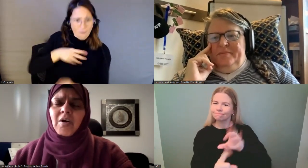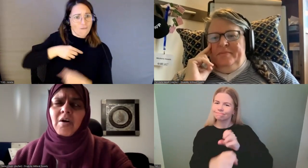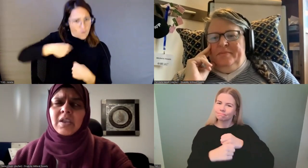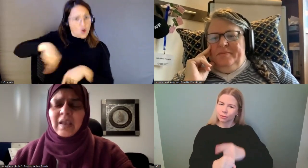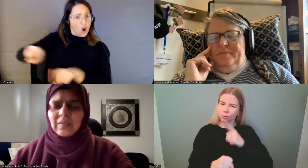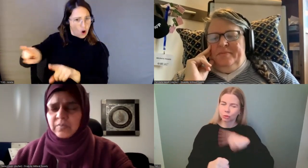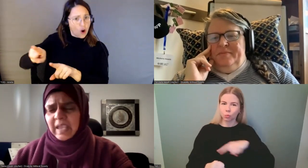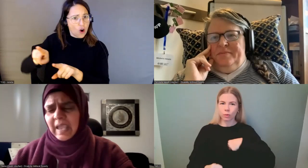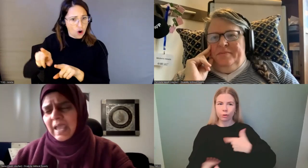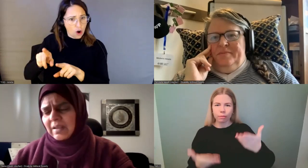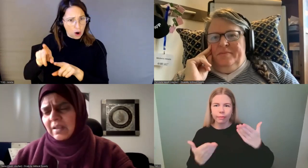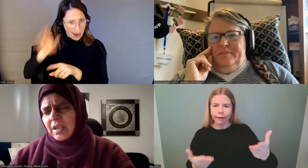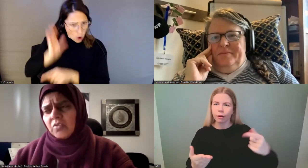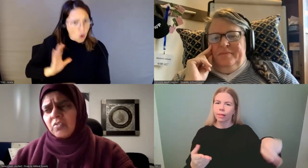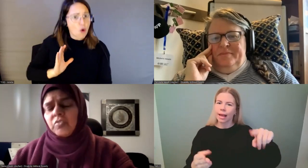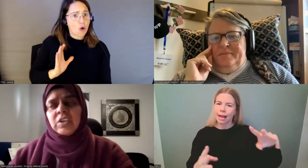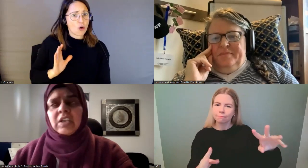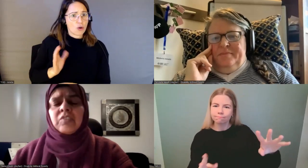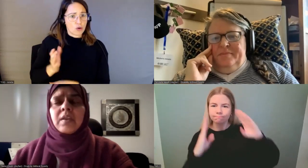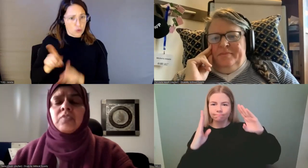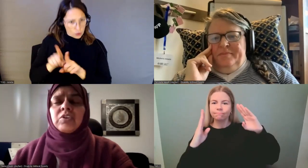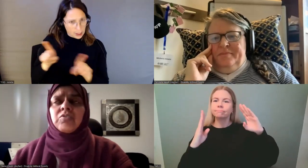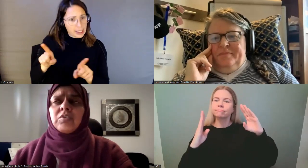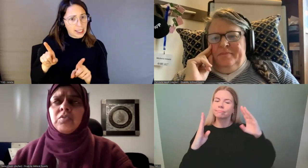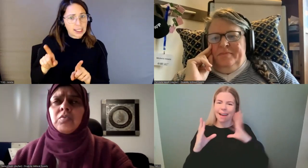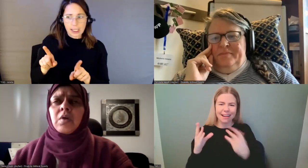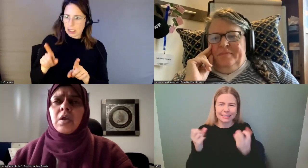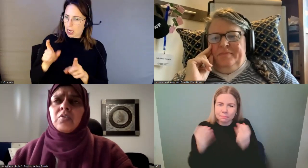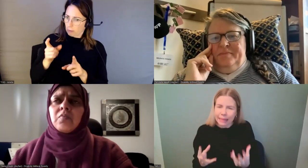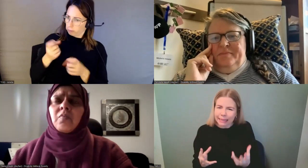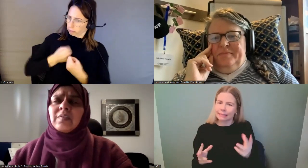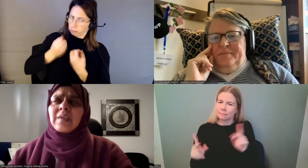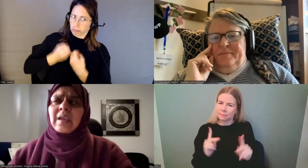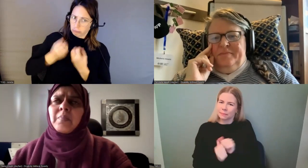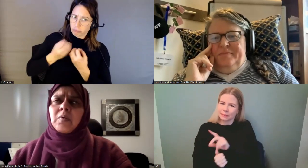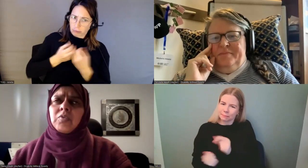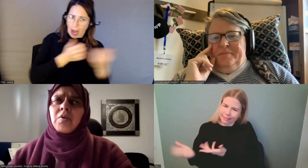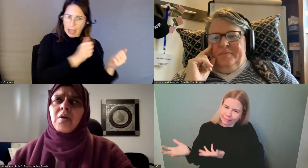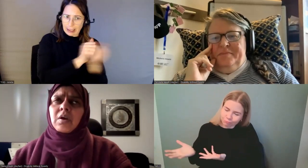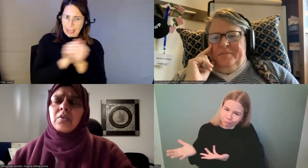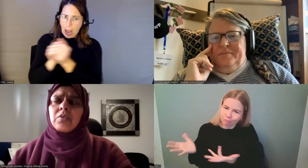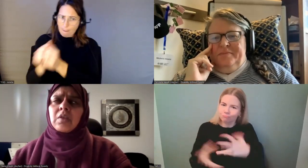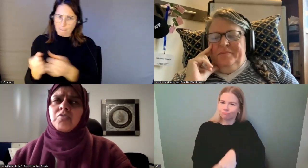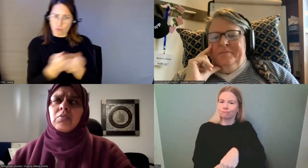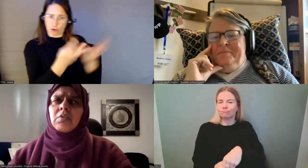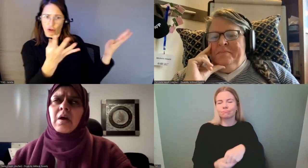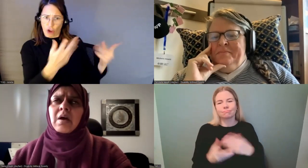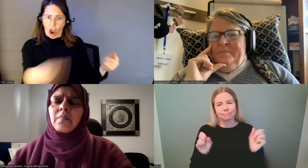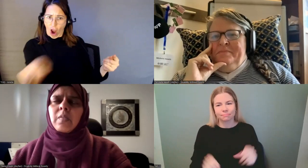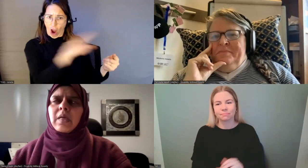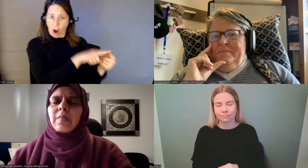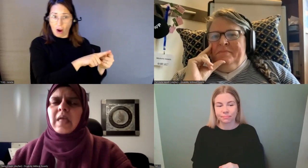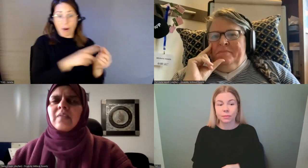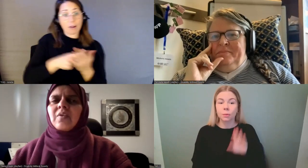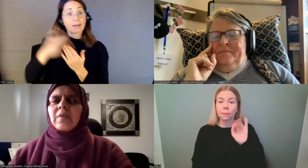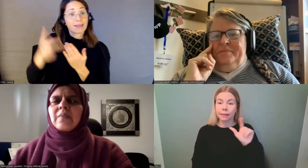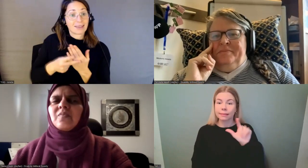voices along as we can. So C22 was tabled on June